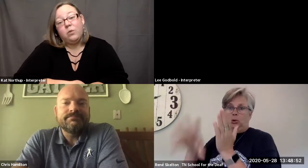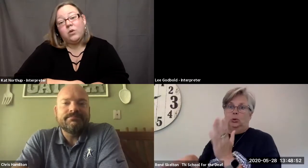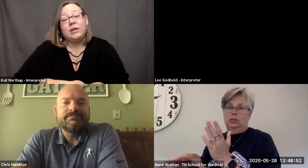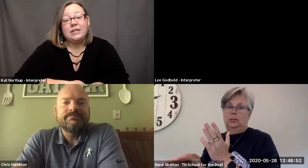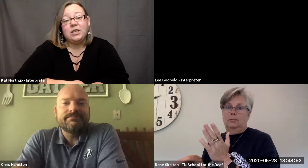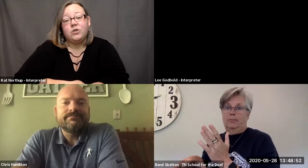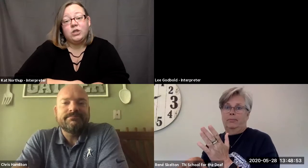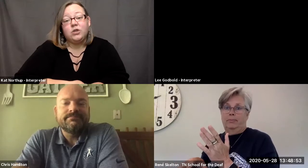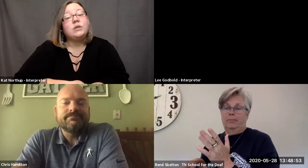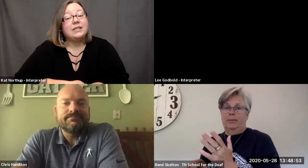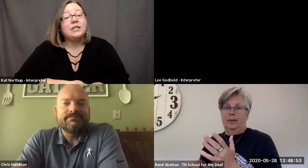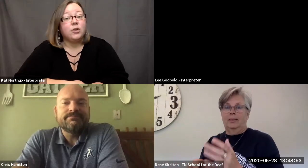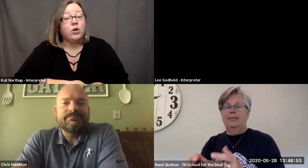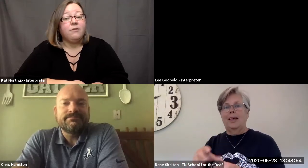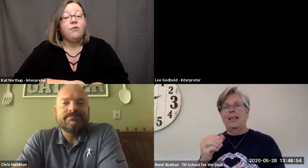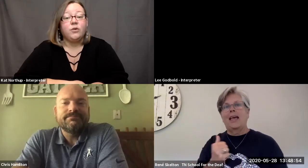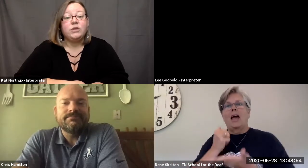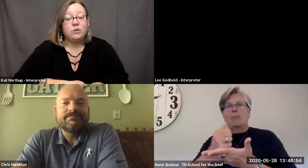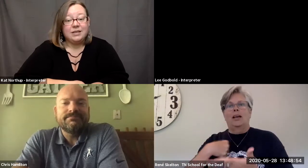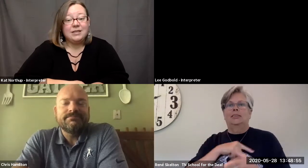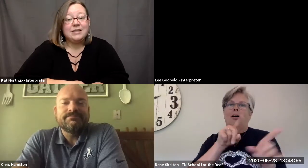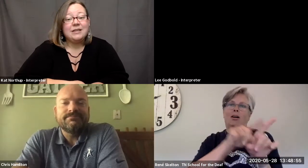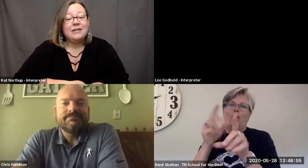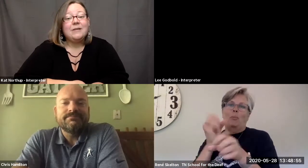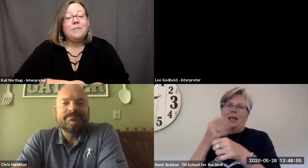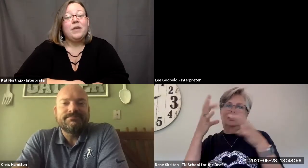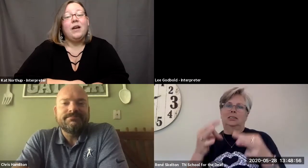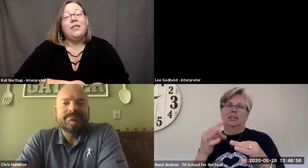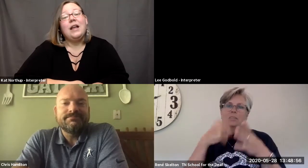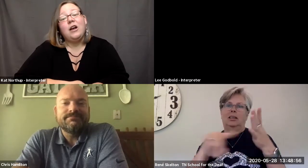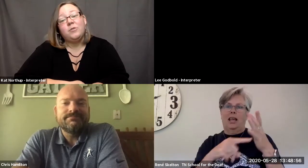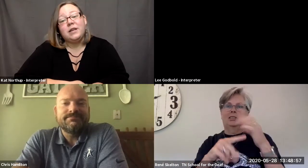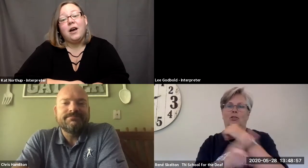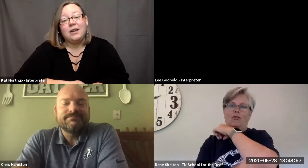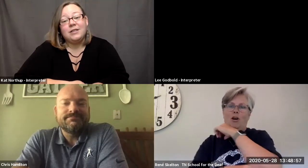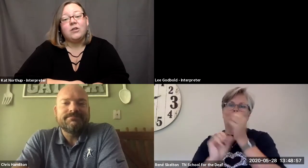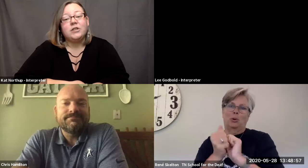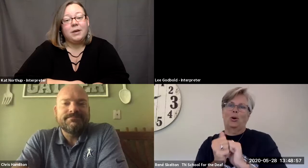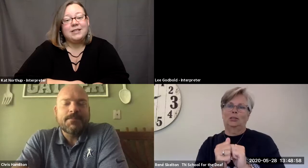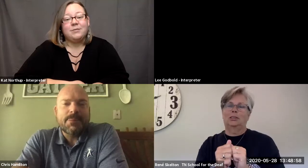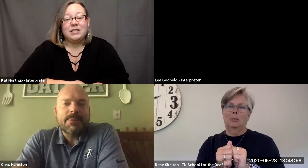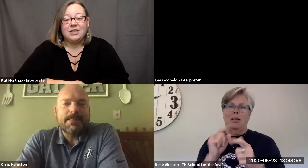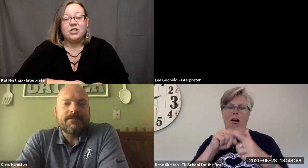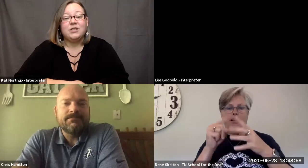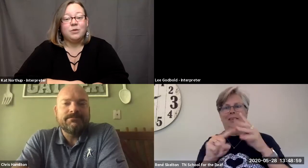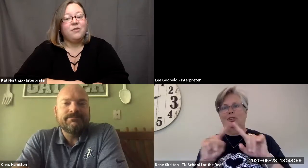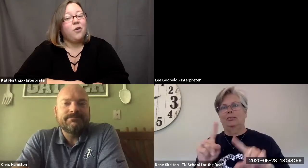will continue to do distance learning for those students. And that helps us also make some decisions with the fall